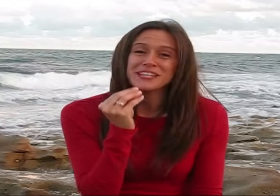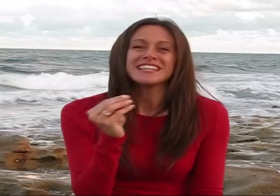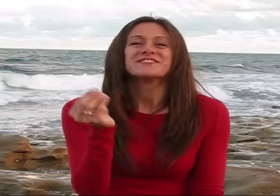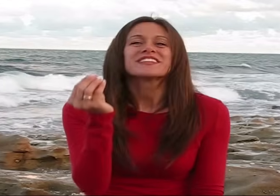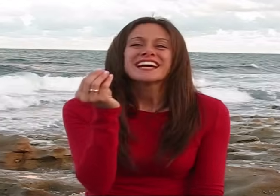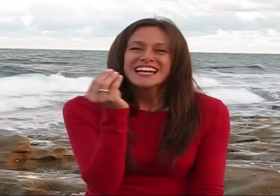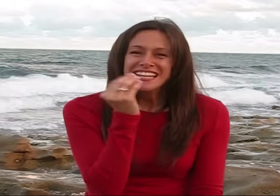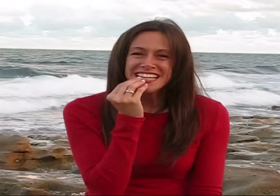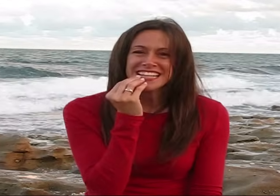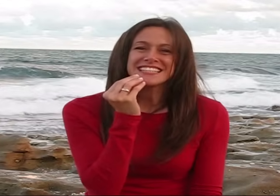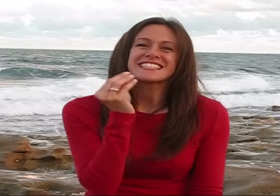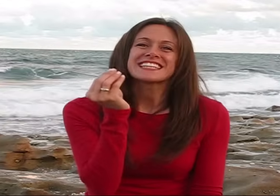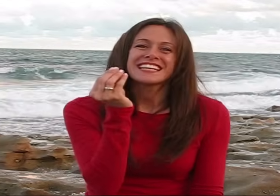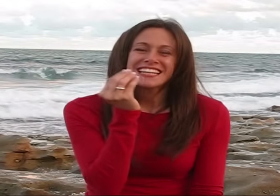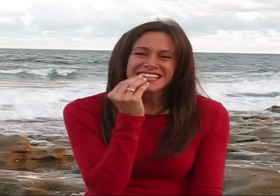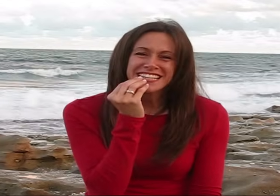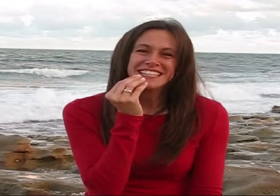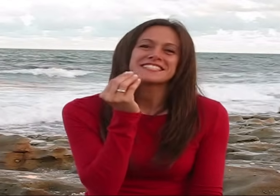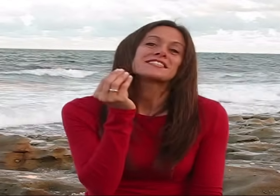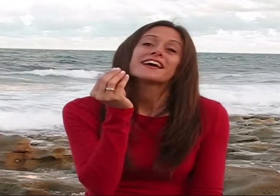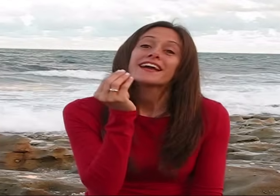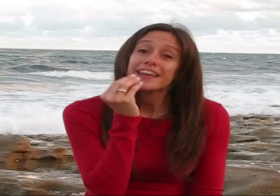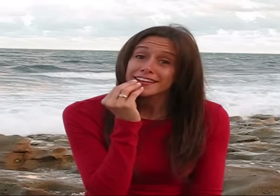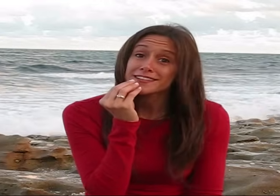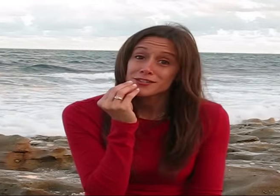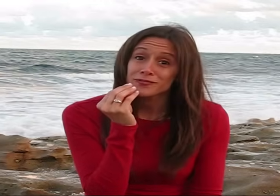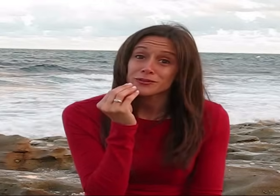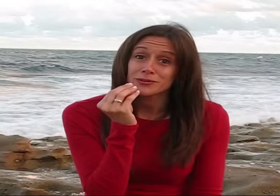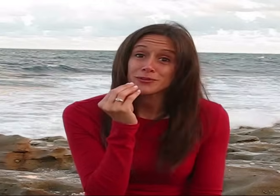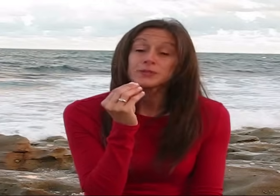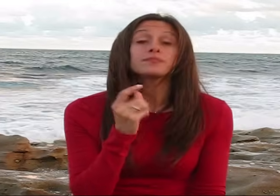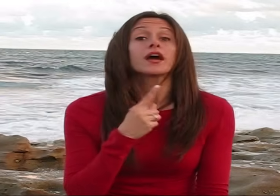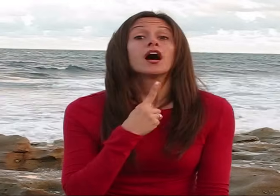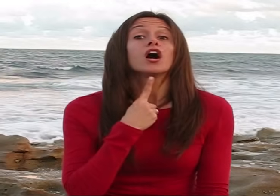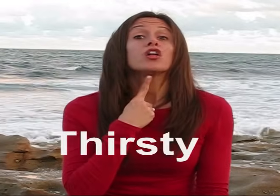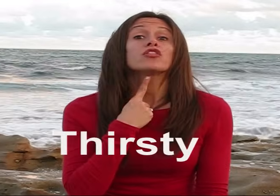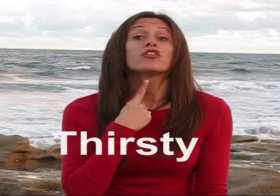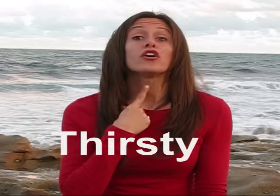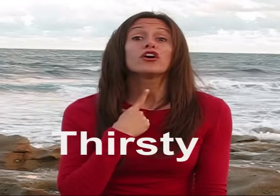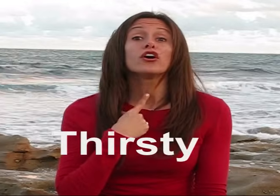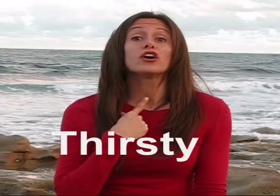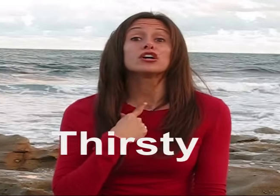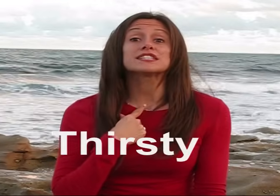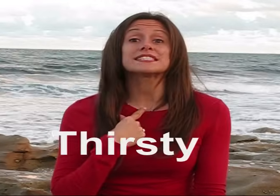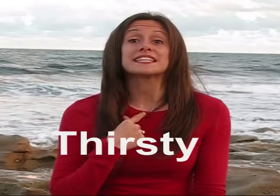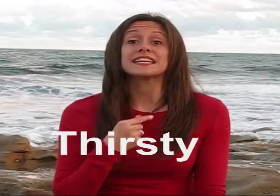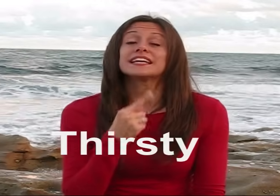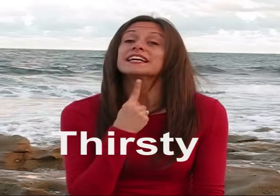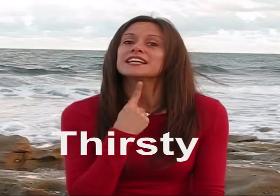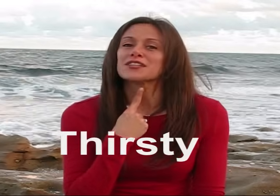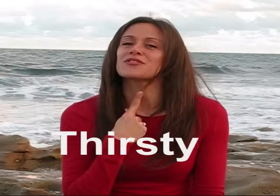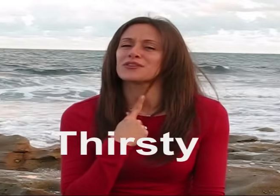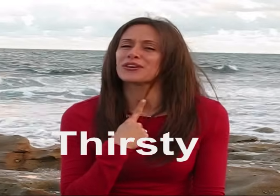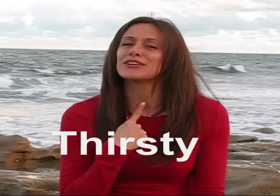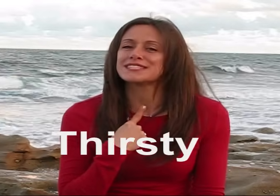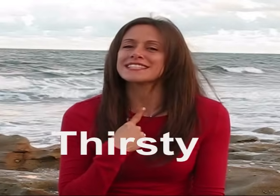food. Eat, eat, eat your food. Thirsty, thirsty,